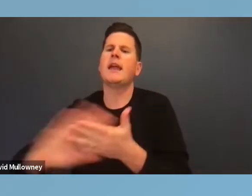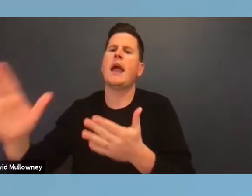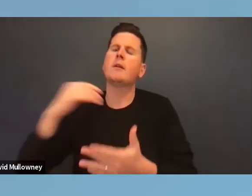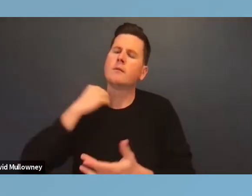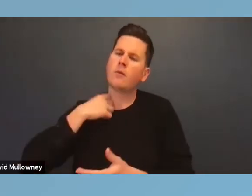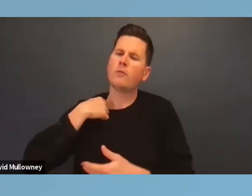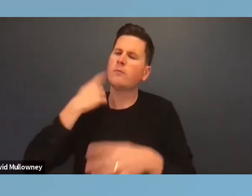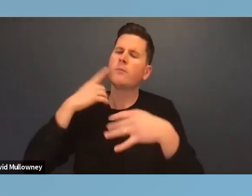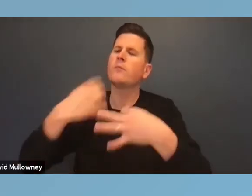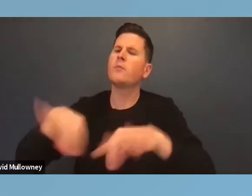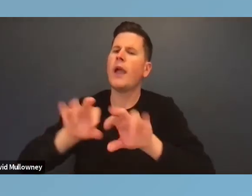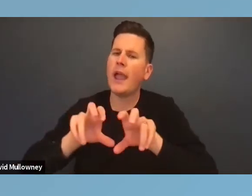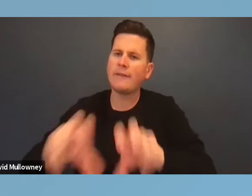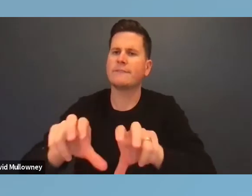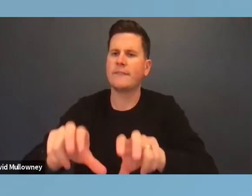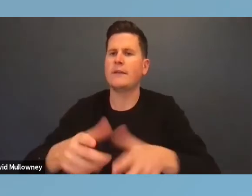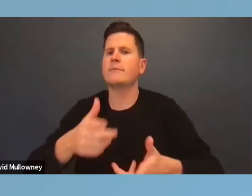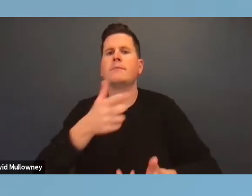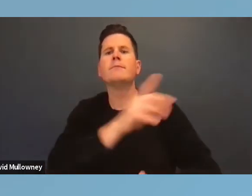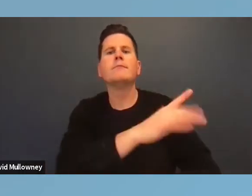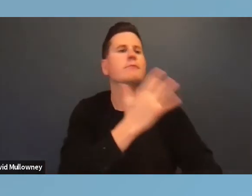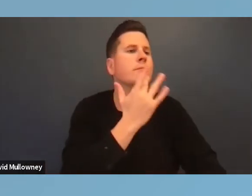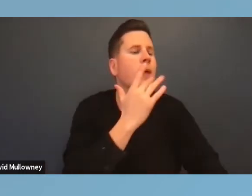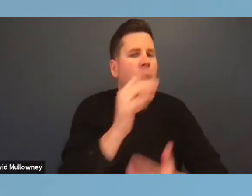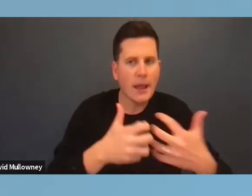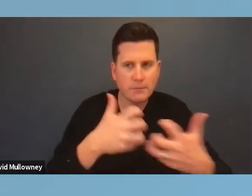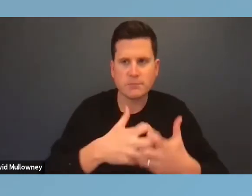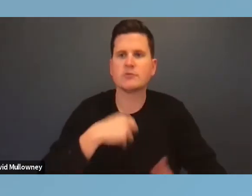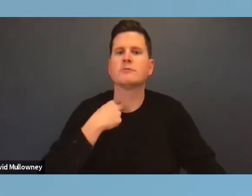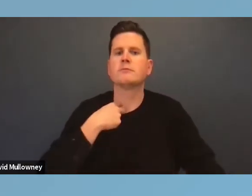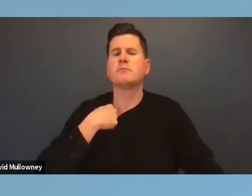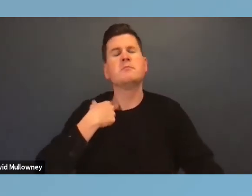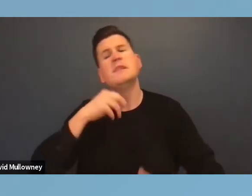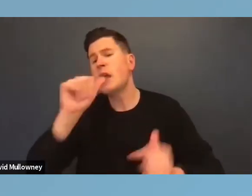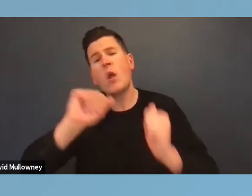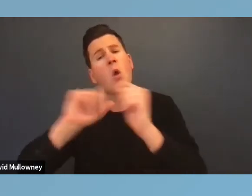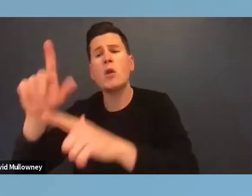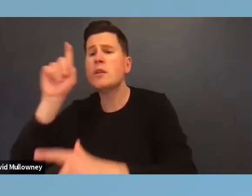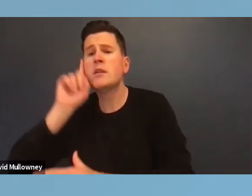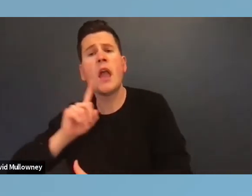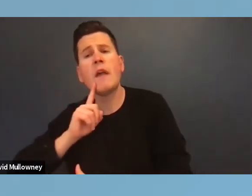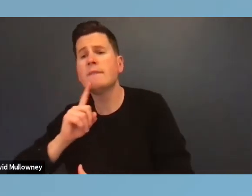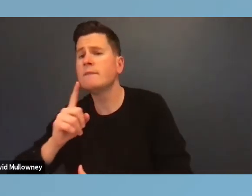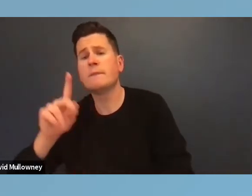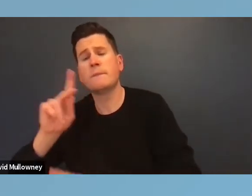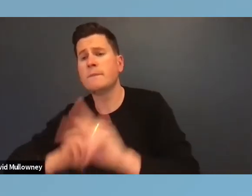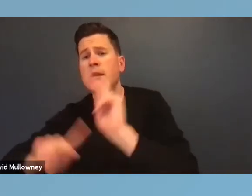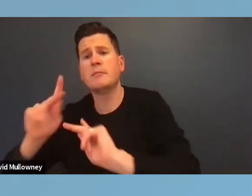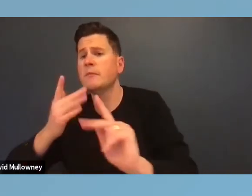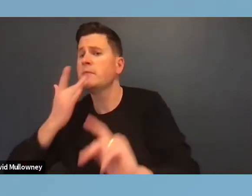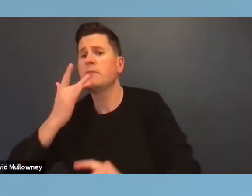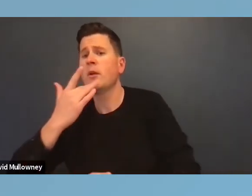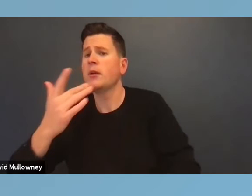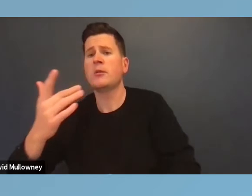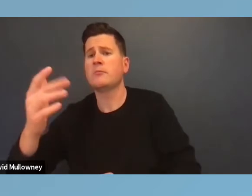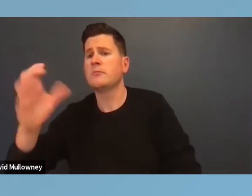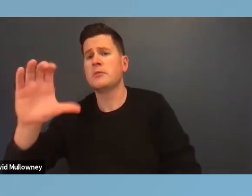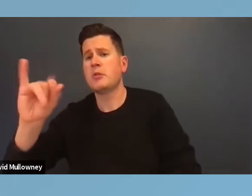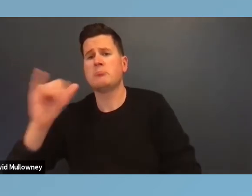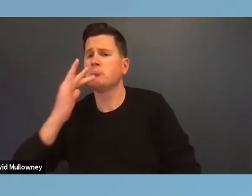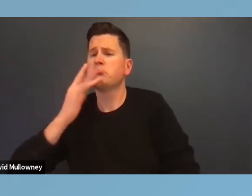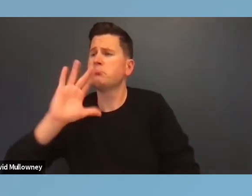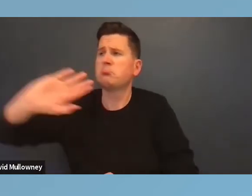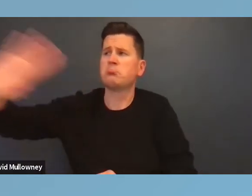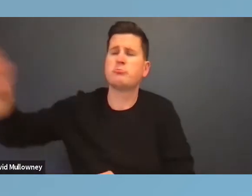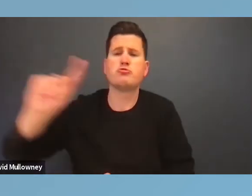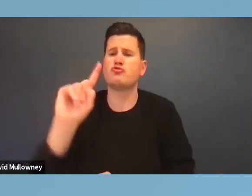both an ASL and a CDI interpreter. It's a great investment in the preferred accommodations of a deaf person. Not all